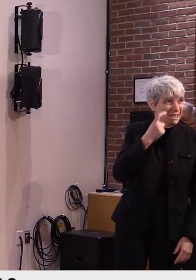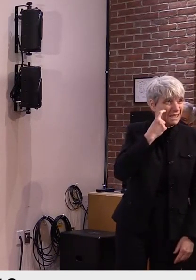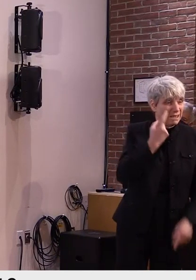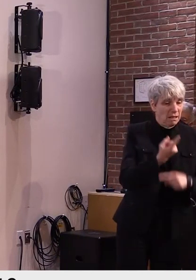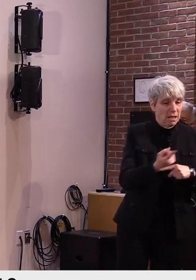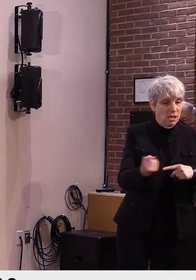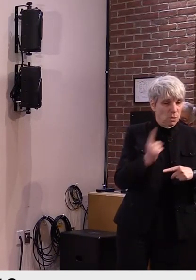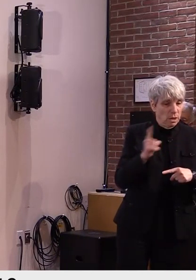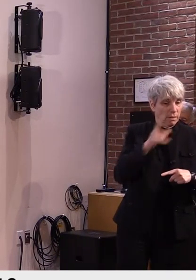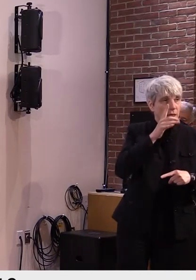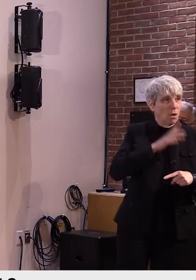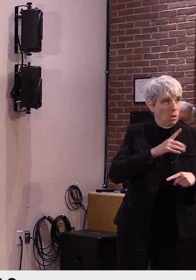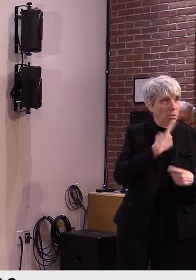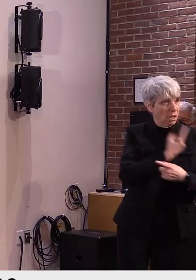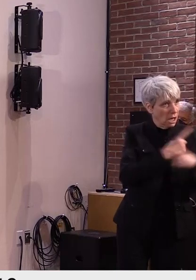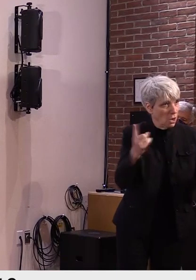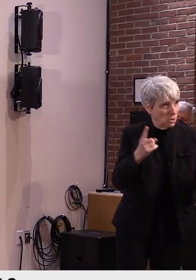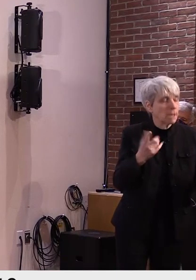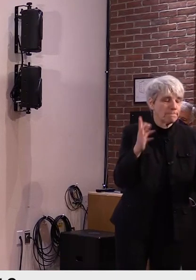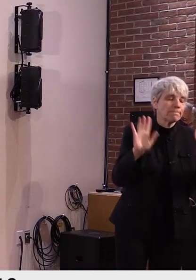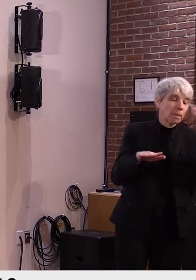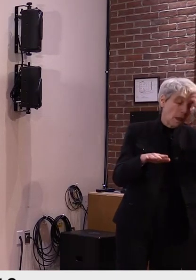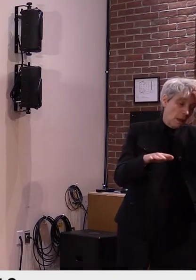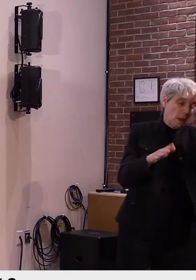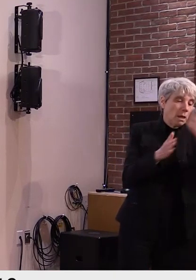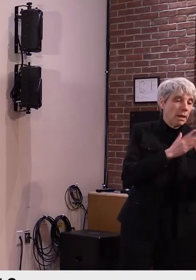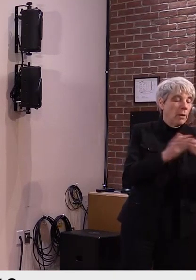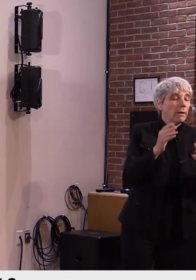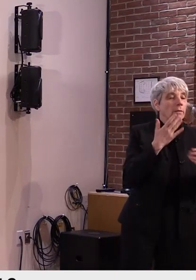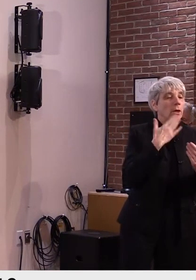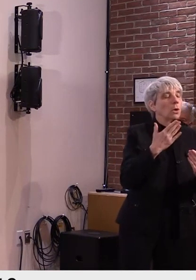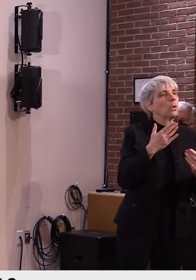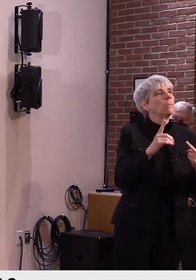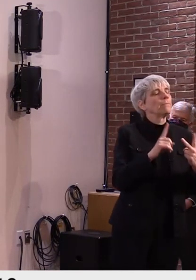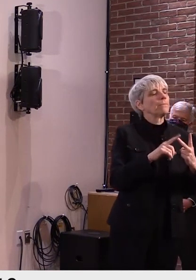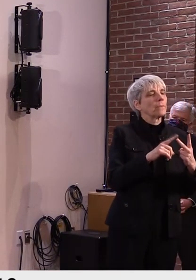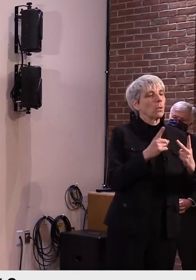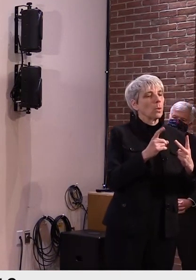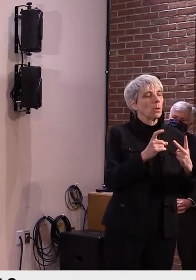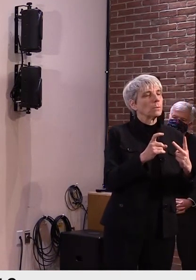week. Thank you. And regarding